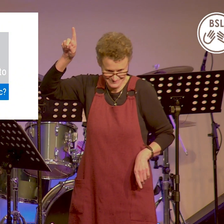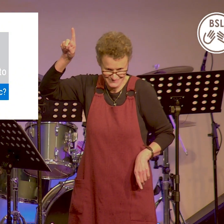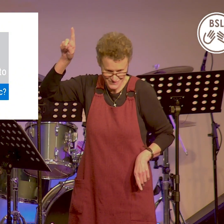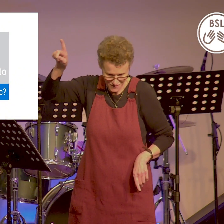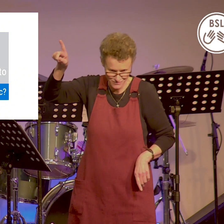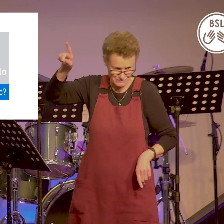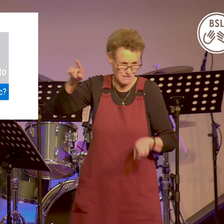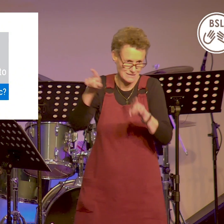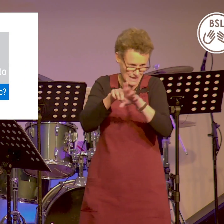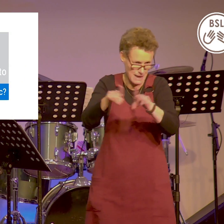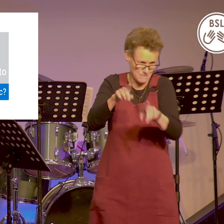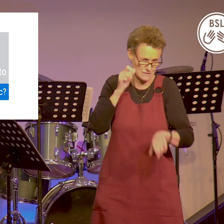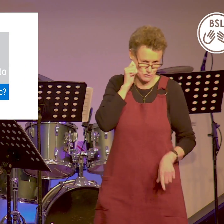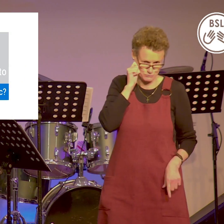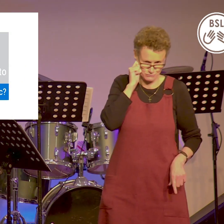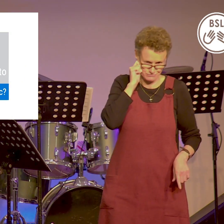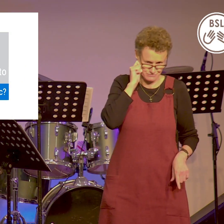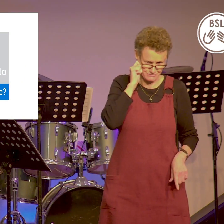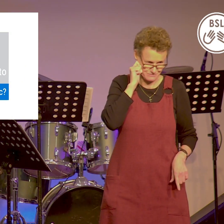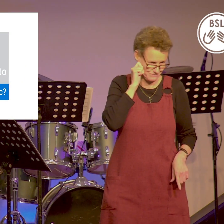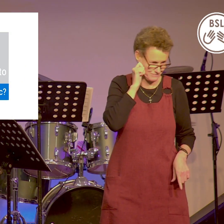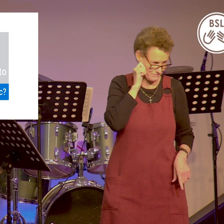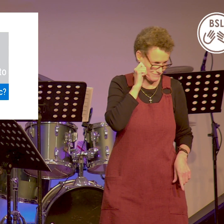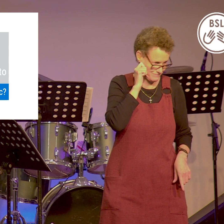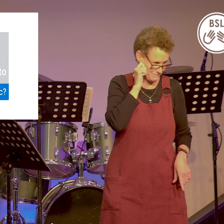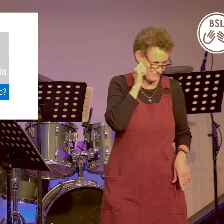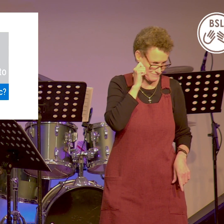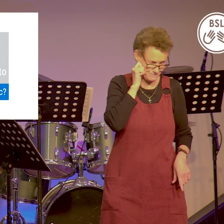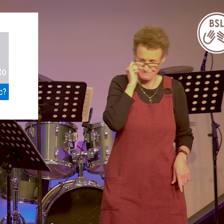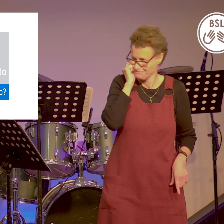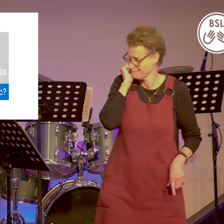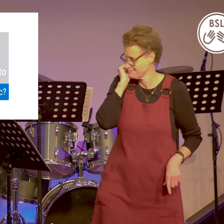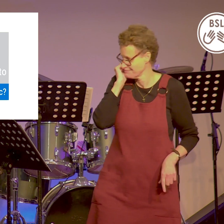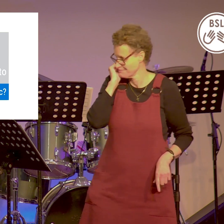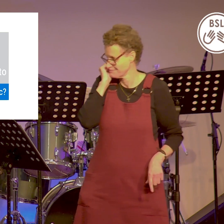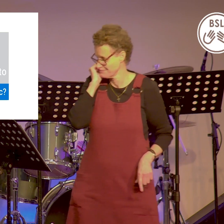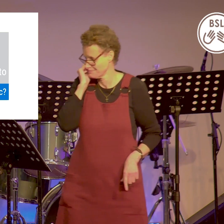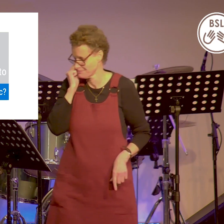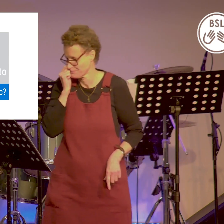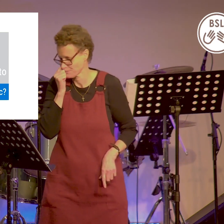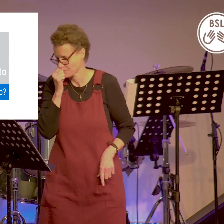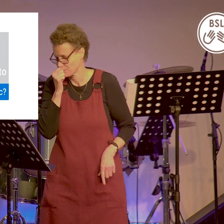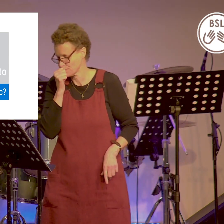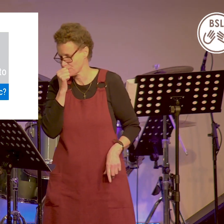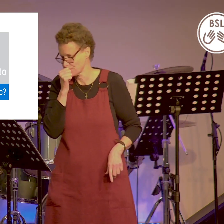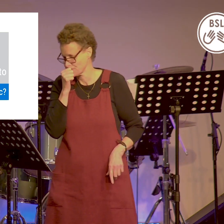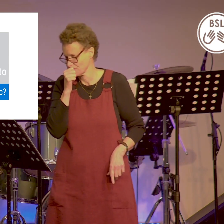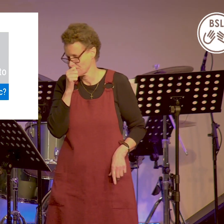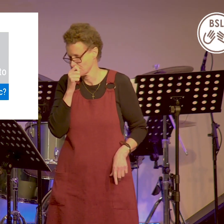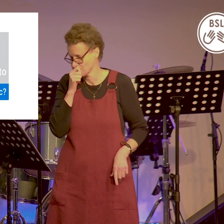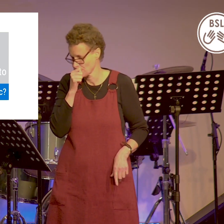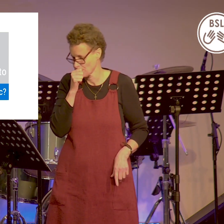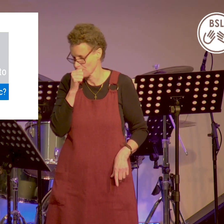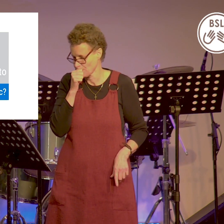Don't ignore God. And that's a tip. Don't ignore God.